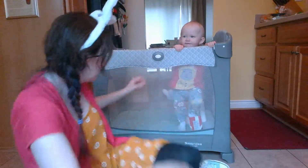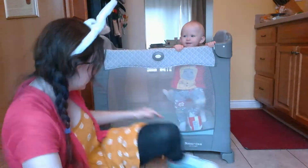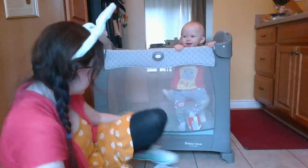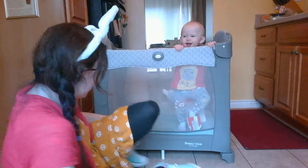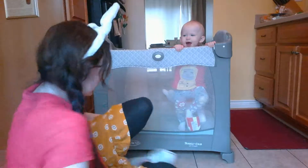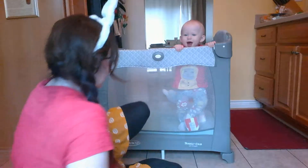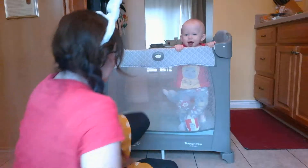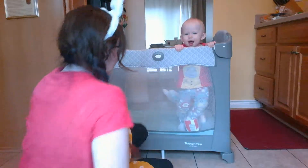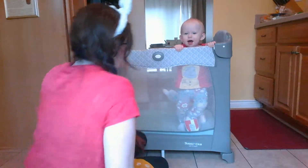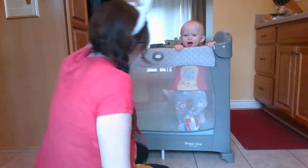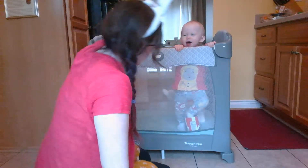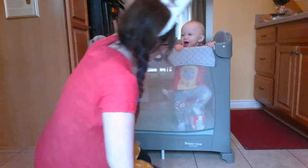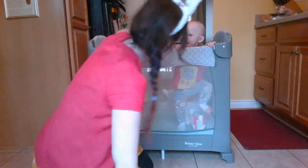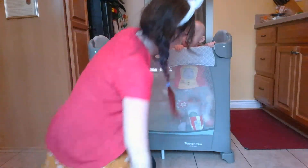Ooh.